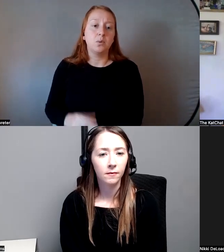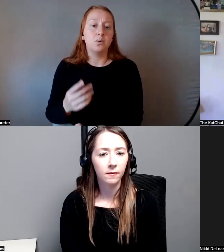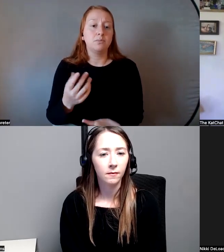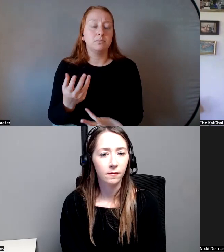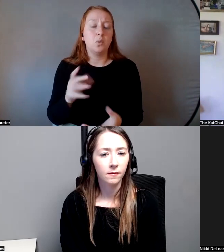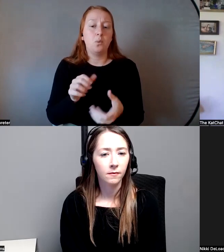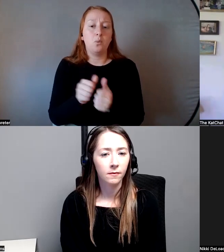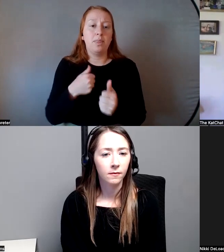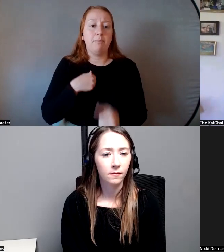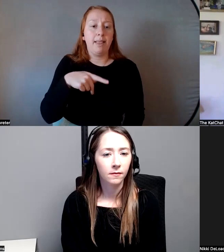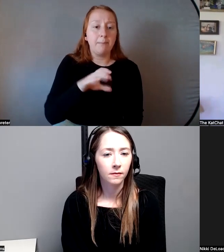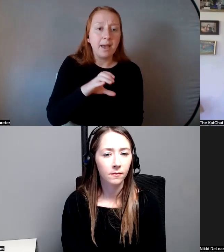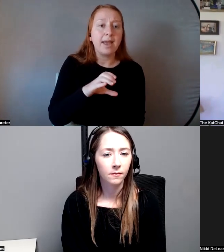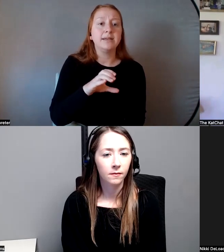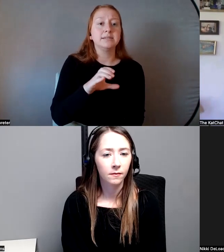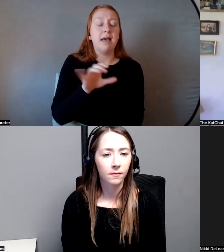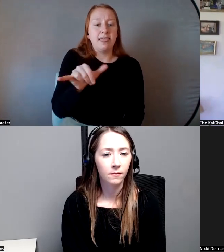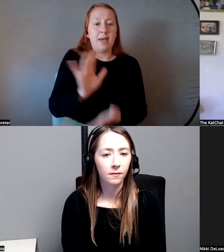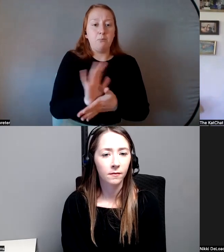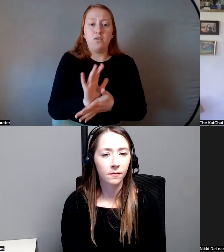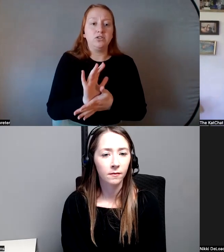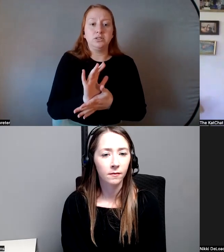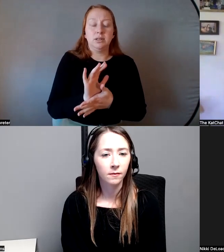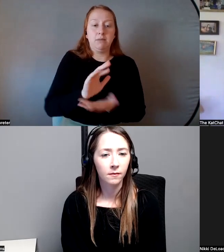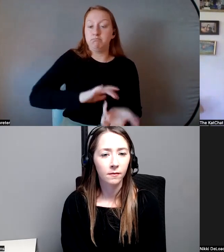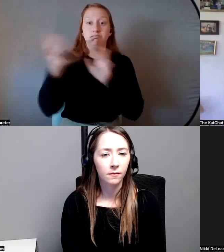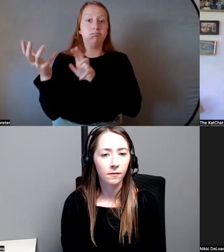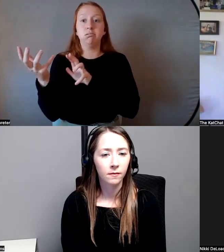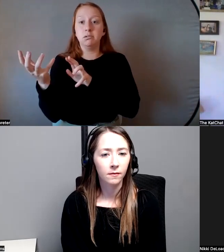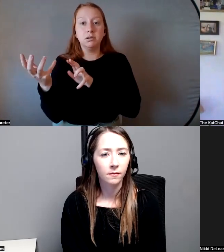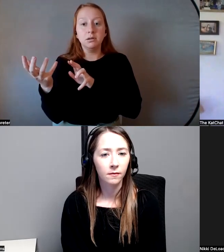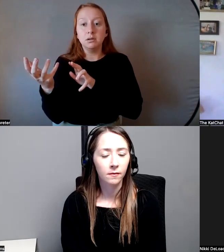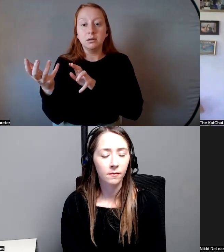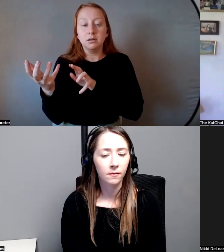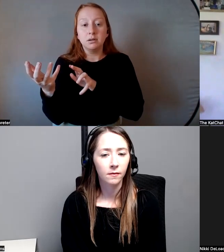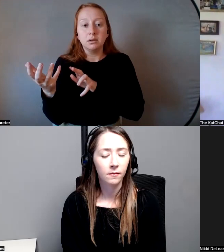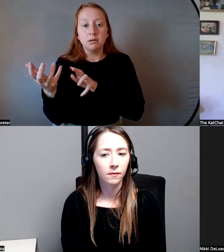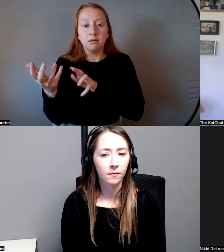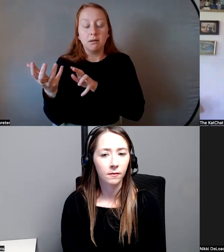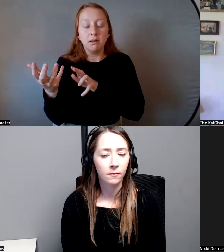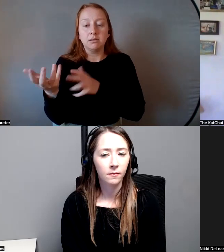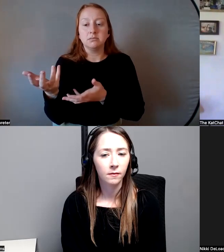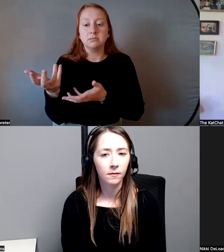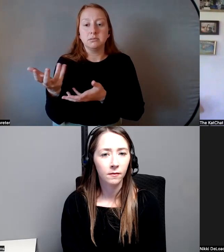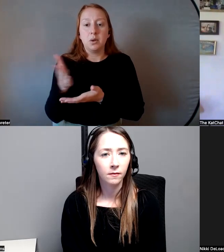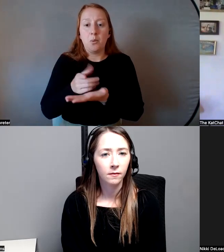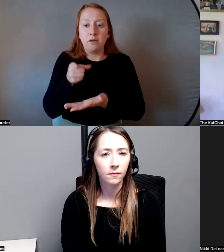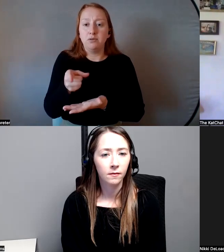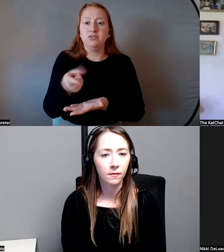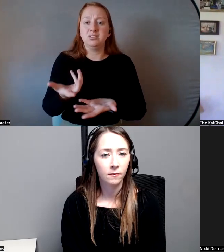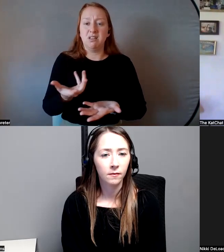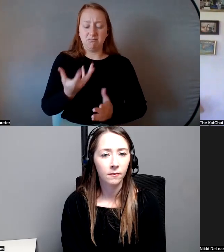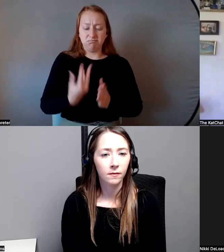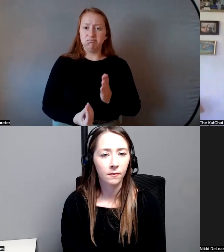that literally shook you up and a part of you just became missing. So I